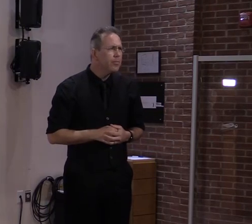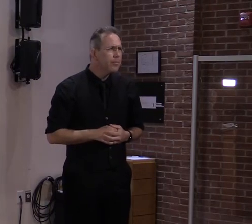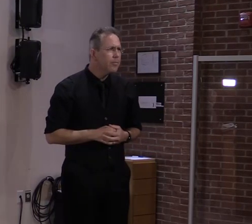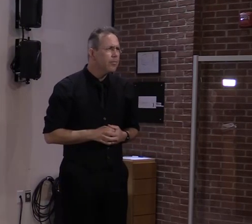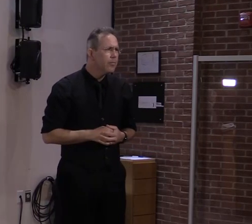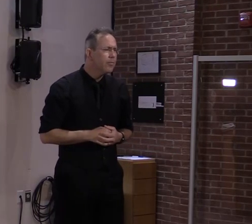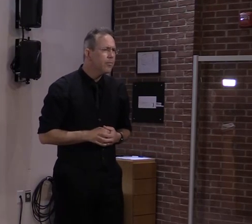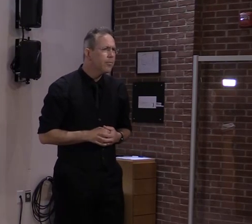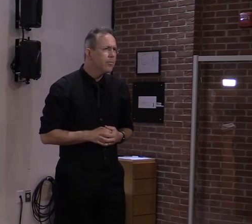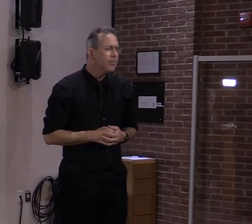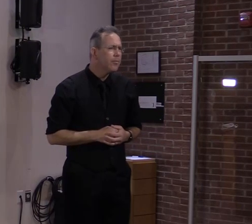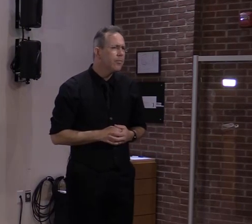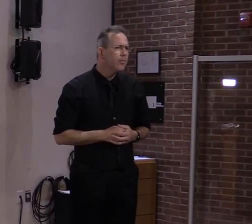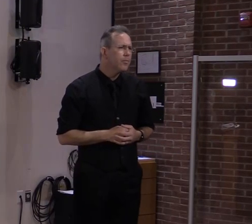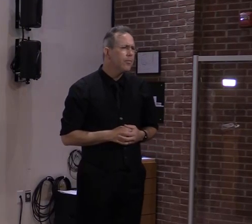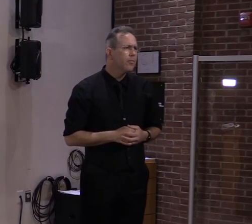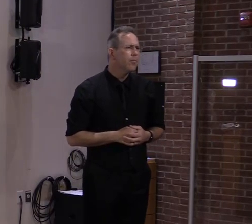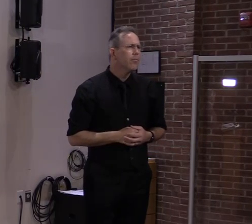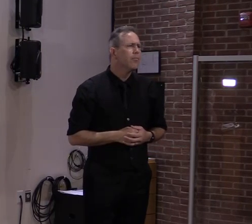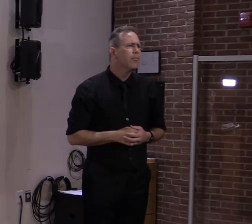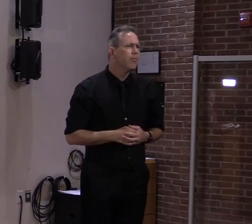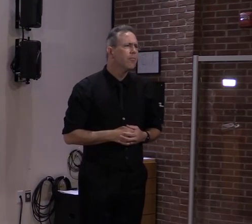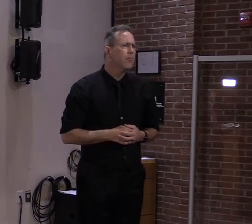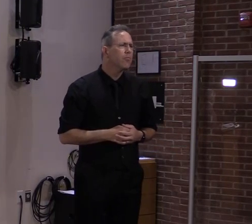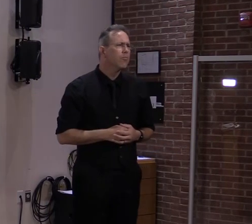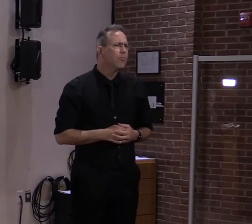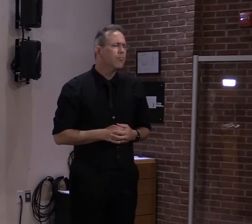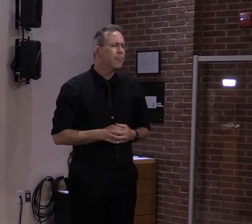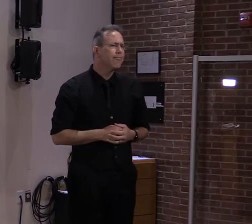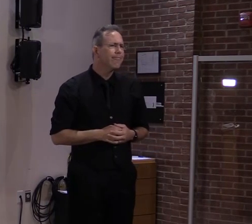as we move with this vaccination program.